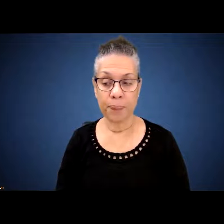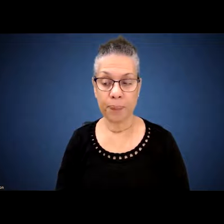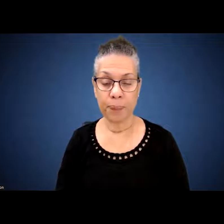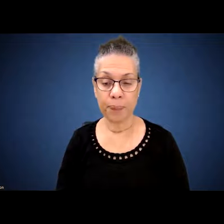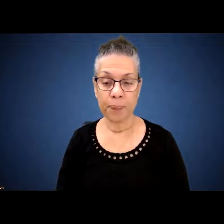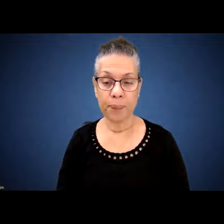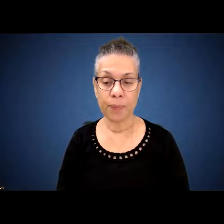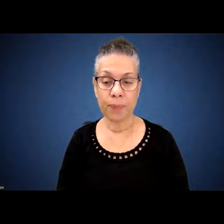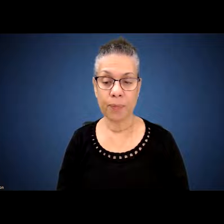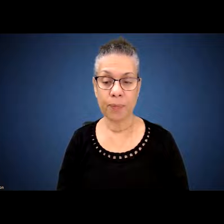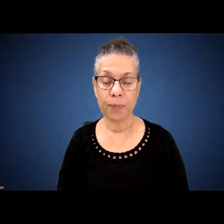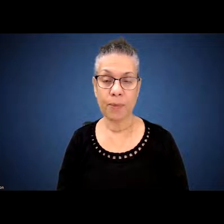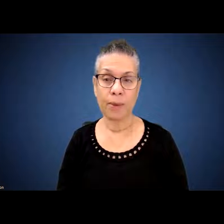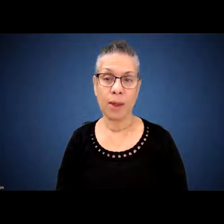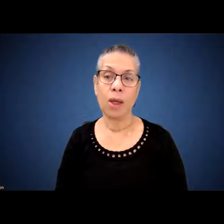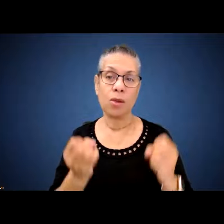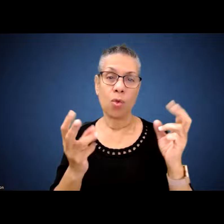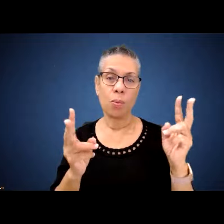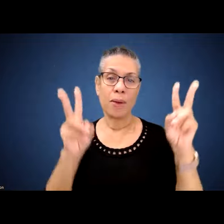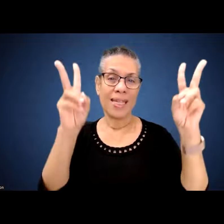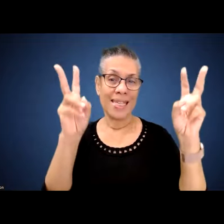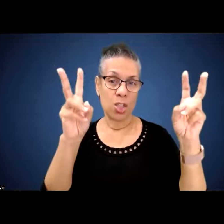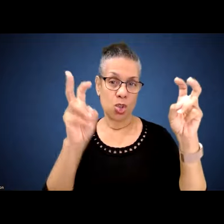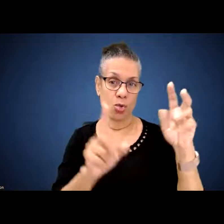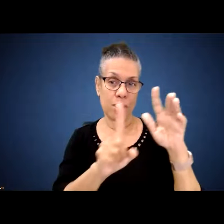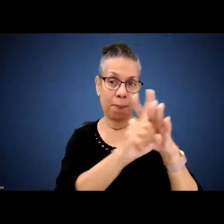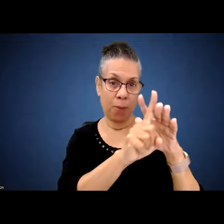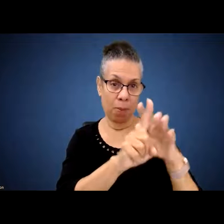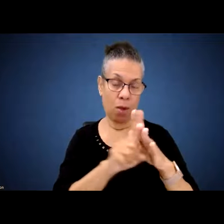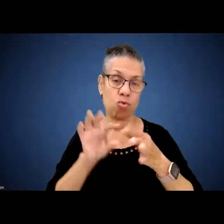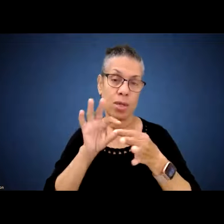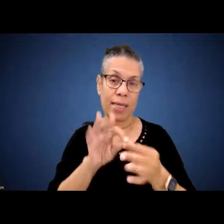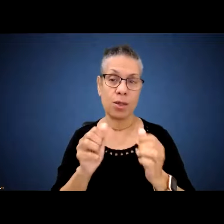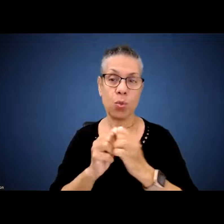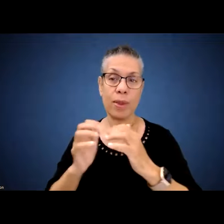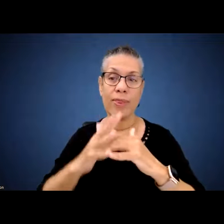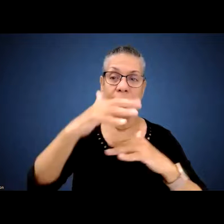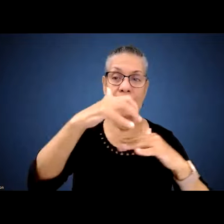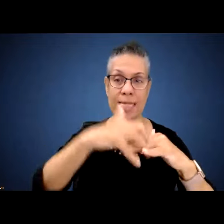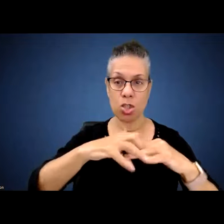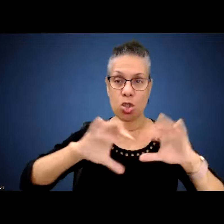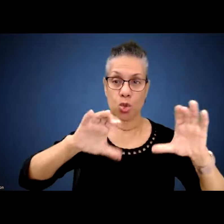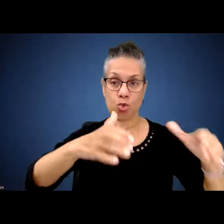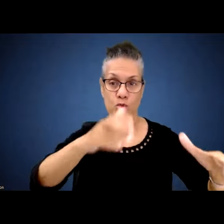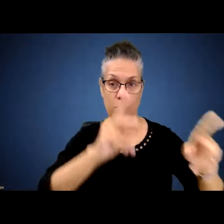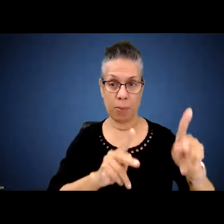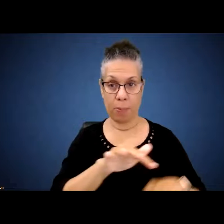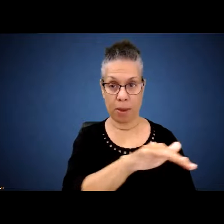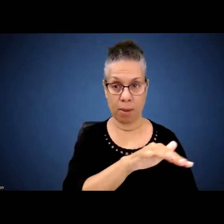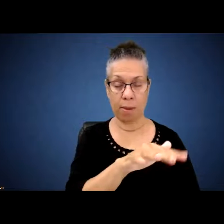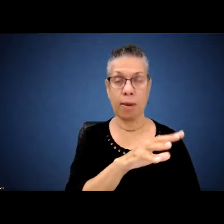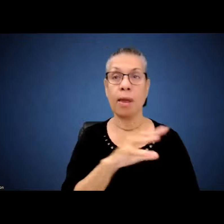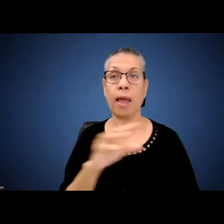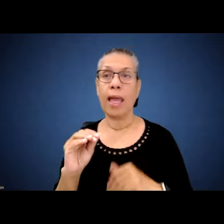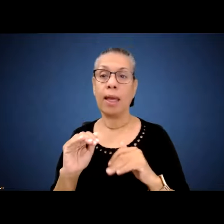a number of issues, I think, that are surrounding the Indigenous population and the way